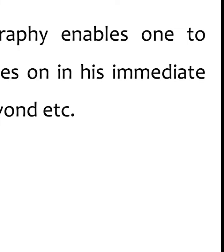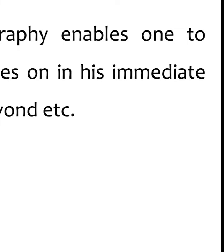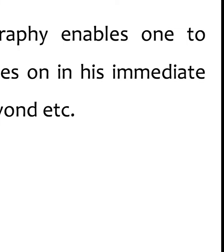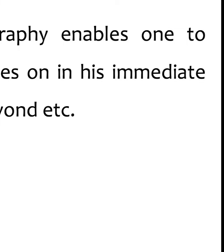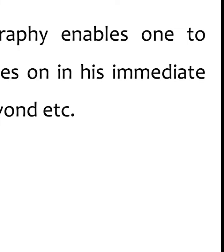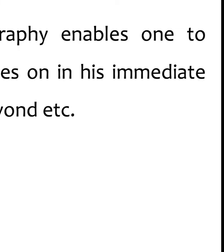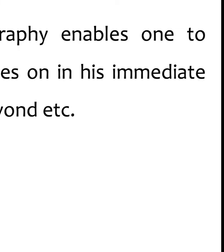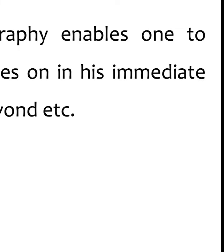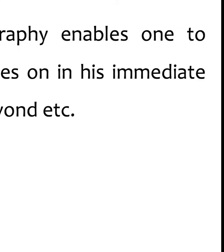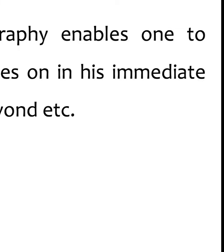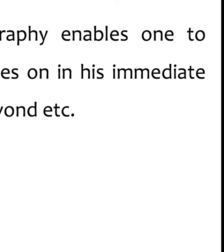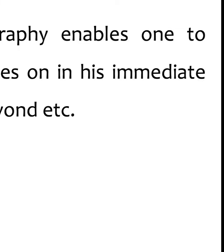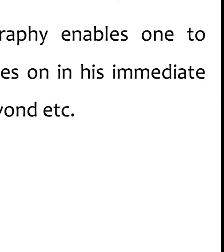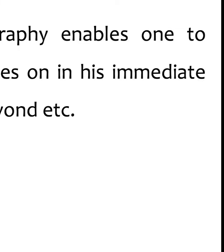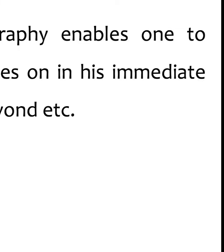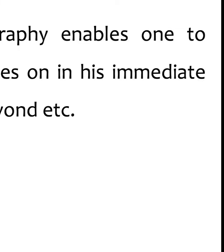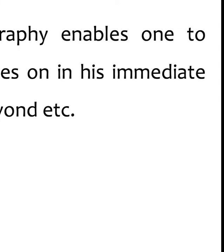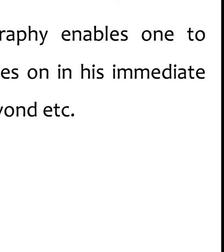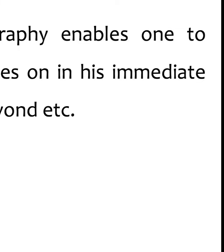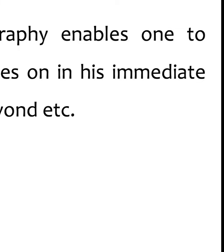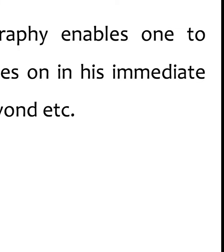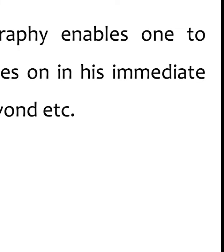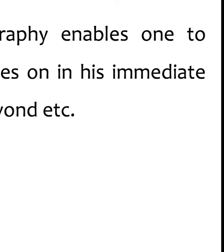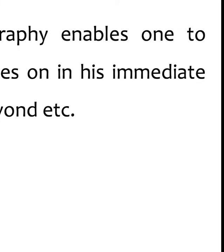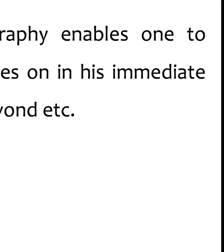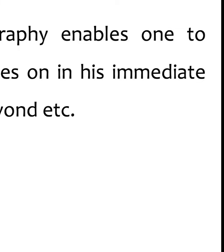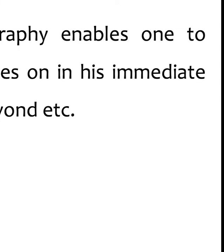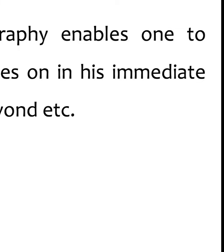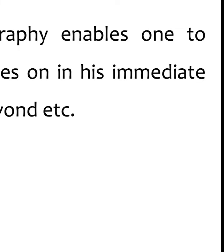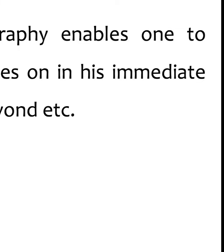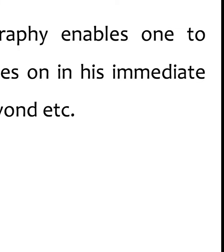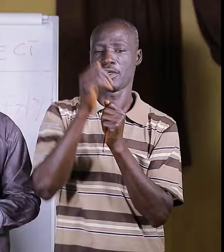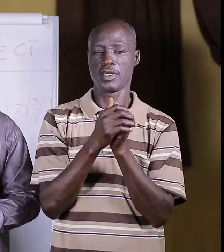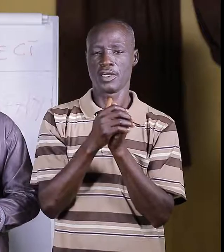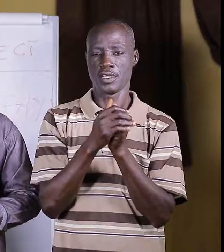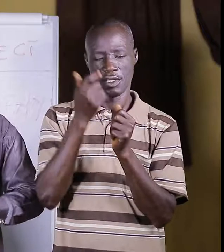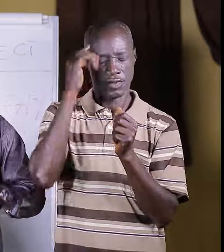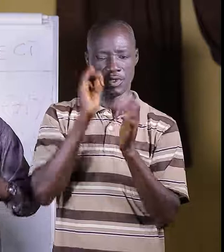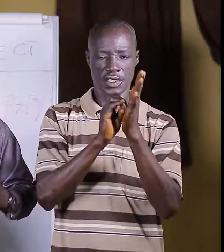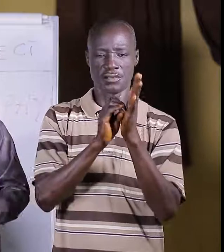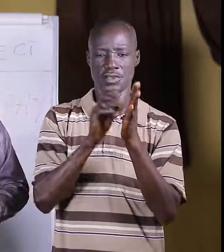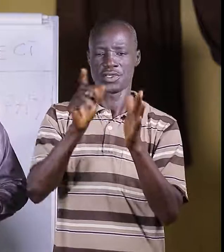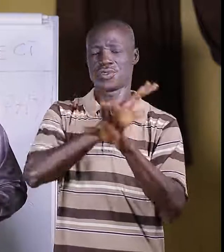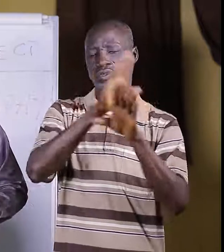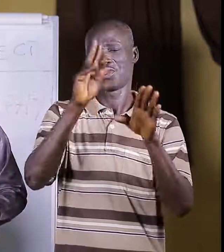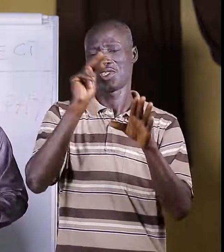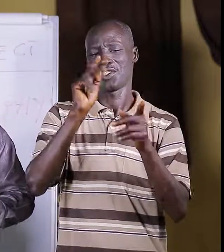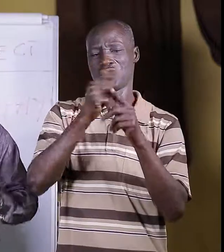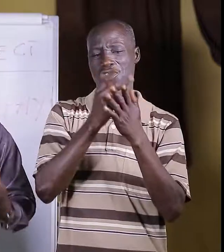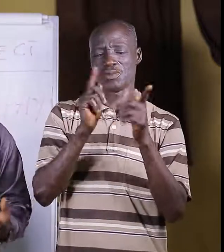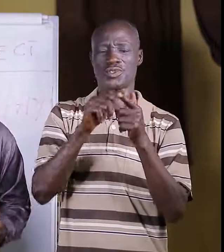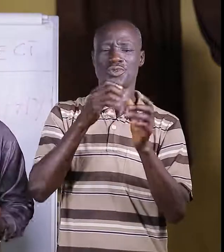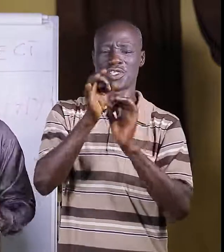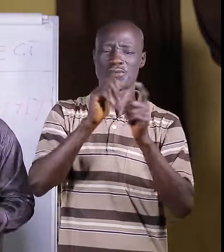in his immediate environment and beyond. For instance, you don't need a prophet to come and